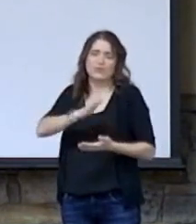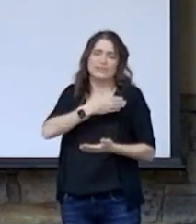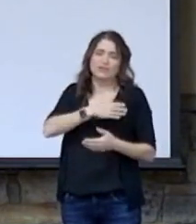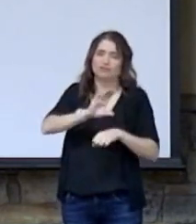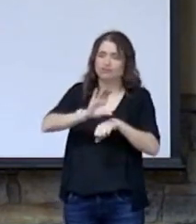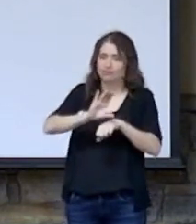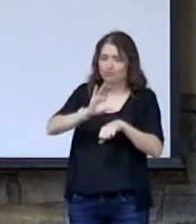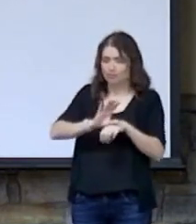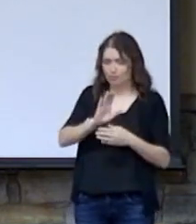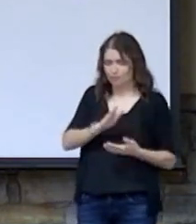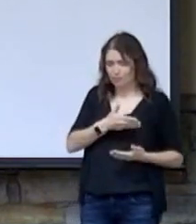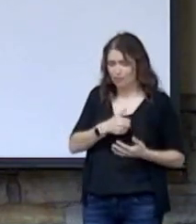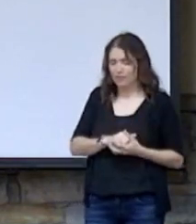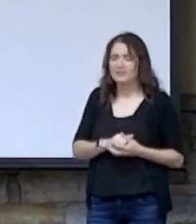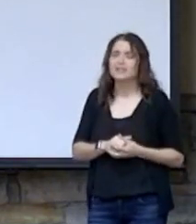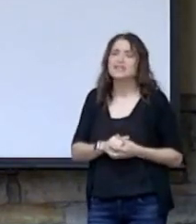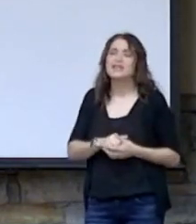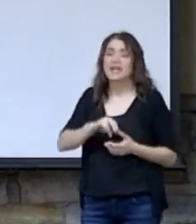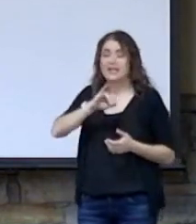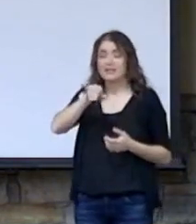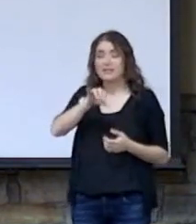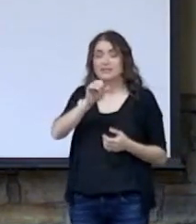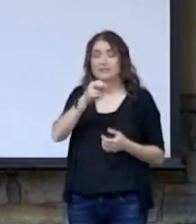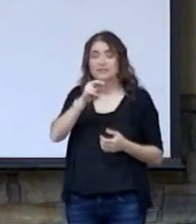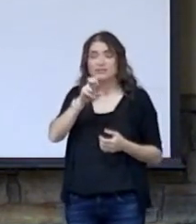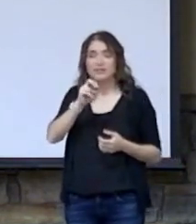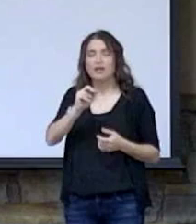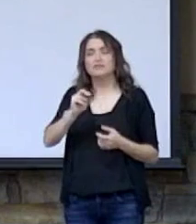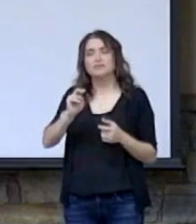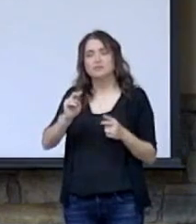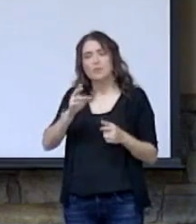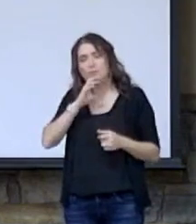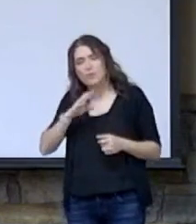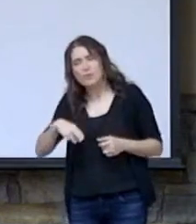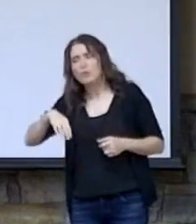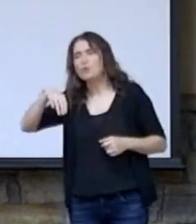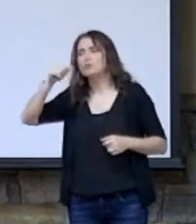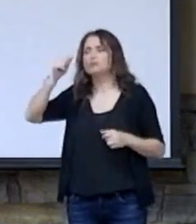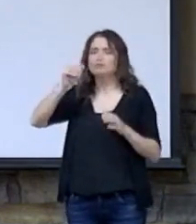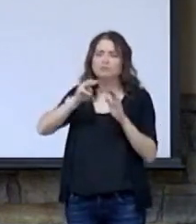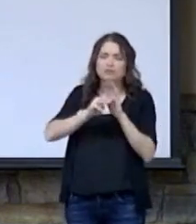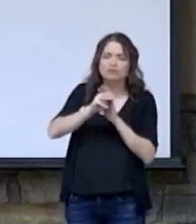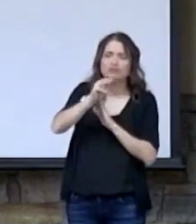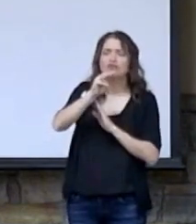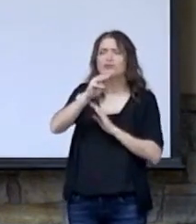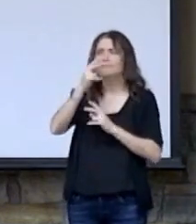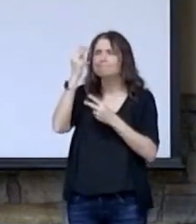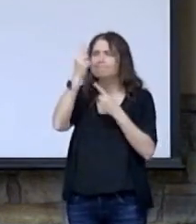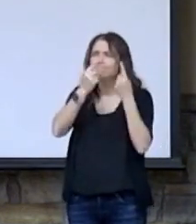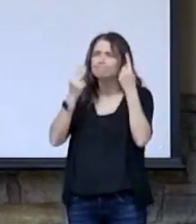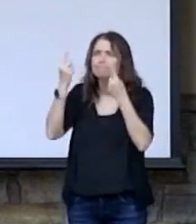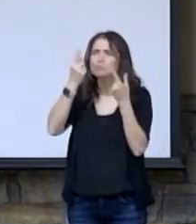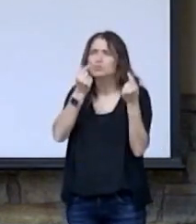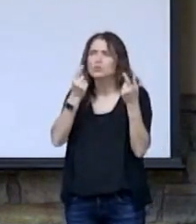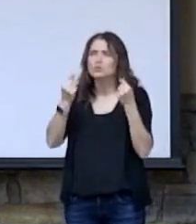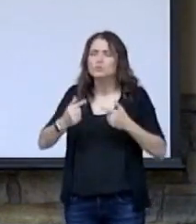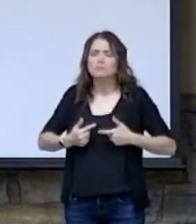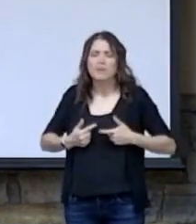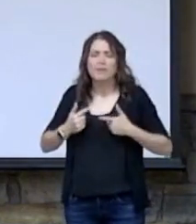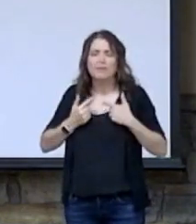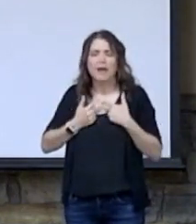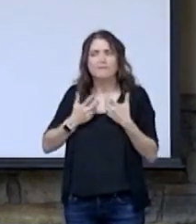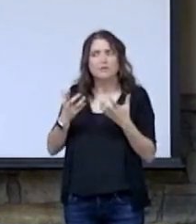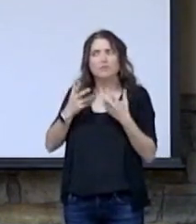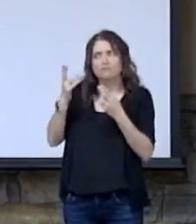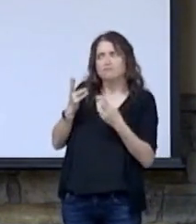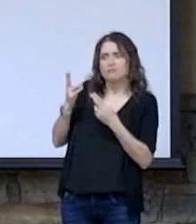got older and matured, he was thinking about what he wanted to do with his life, and in some way he wanted to honor his father's